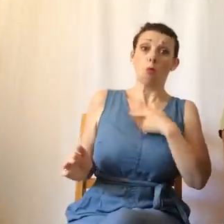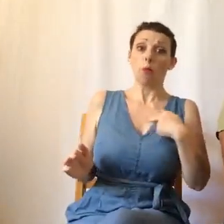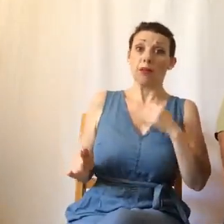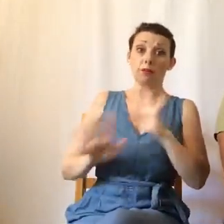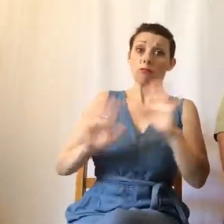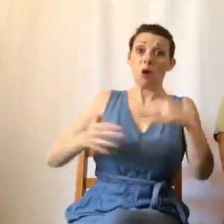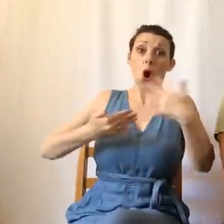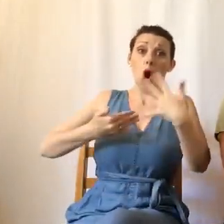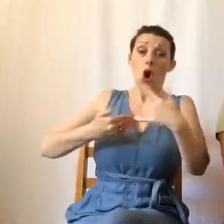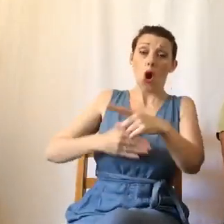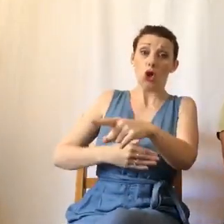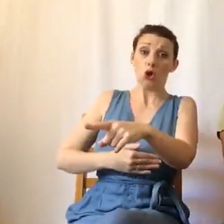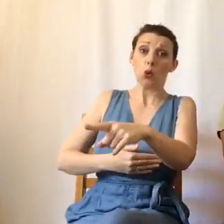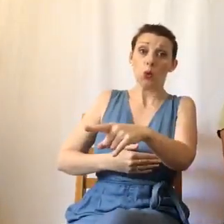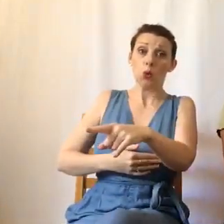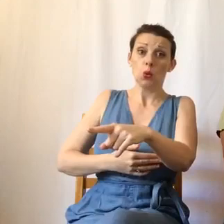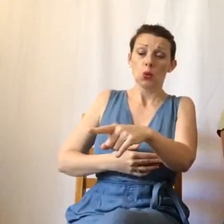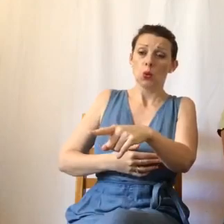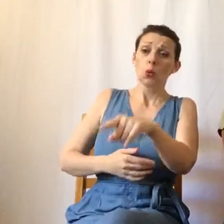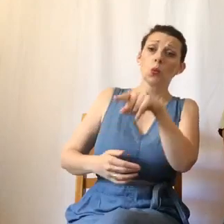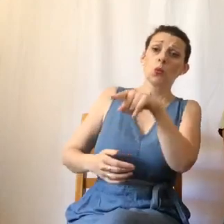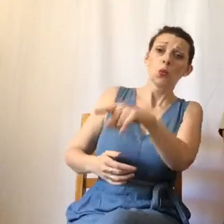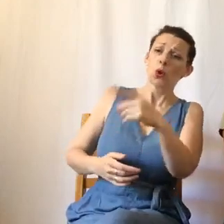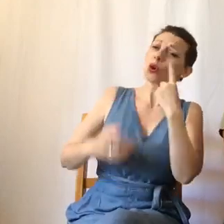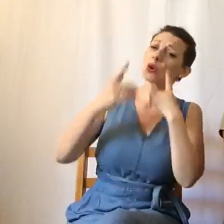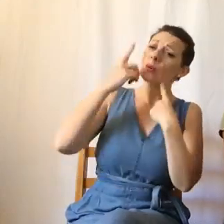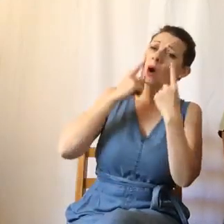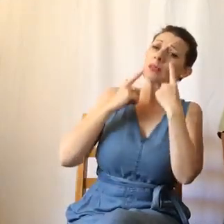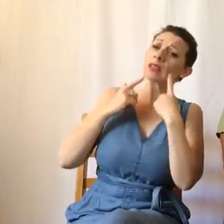quite upset right now, but do not be alarmed."